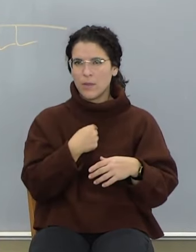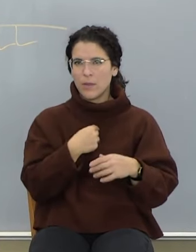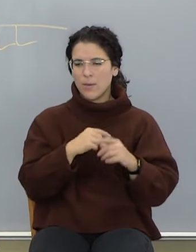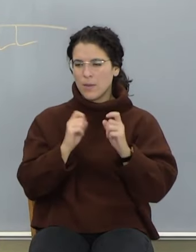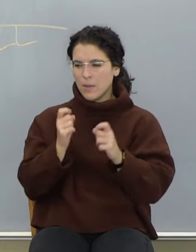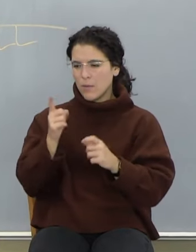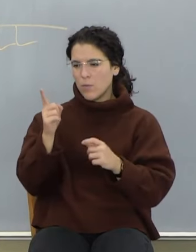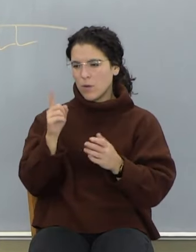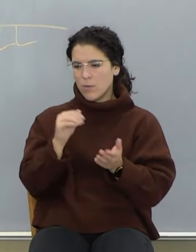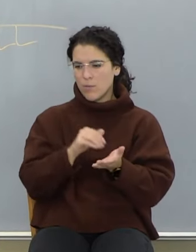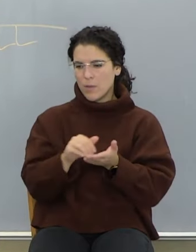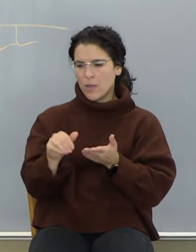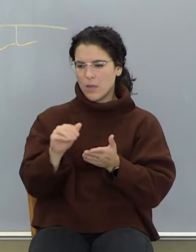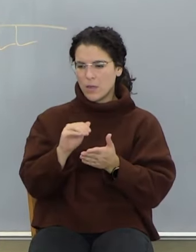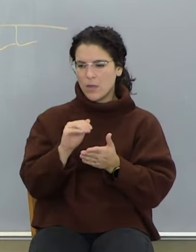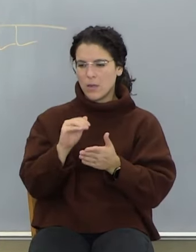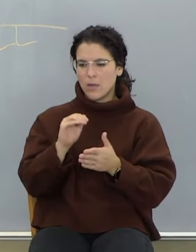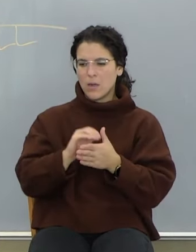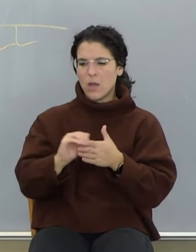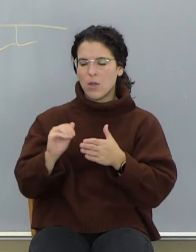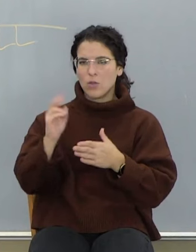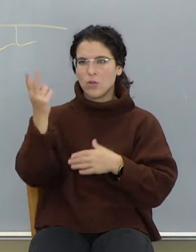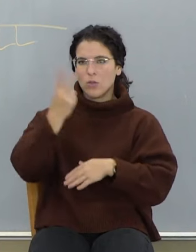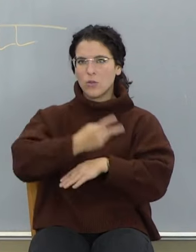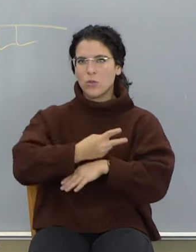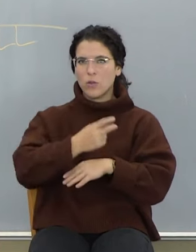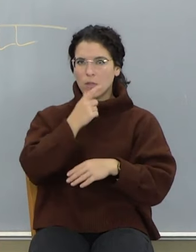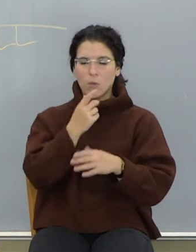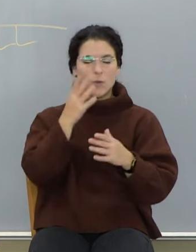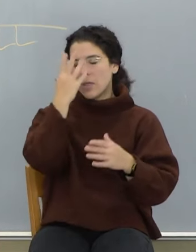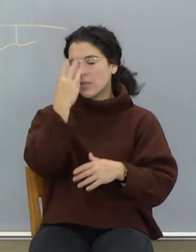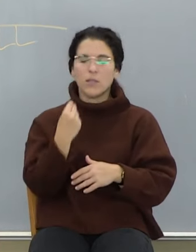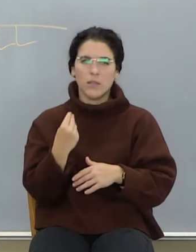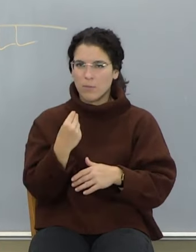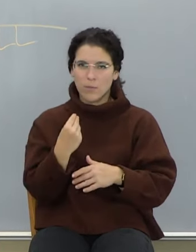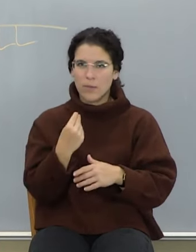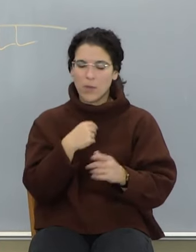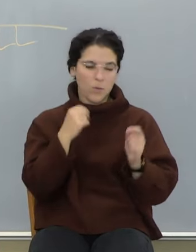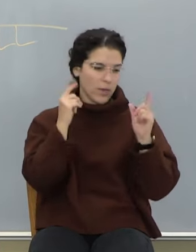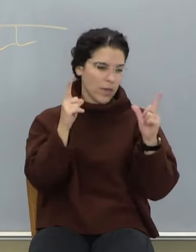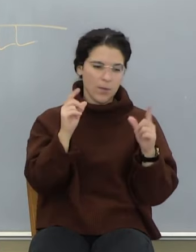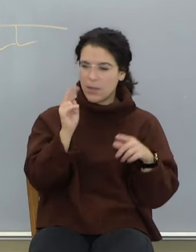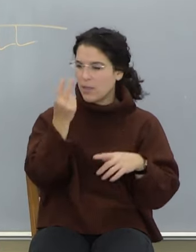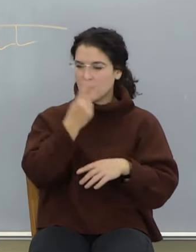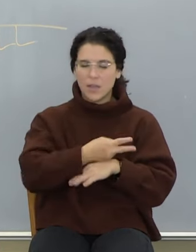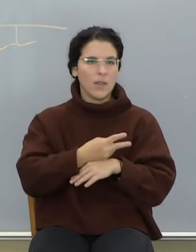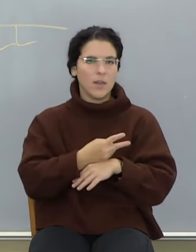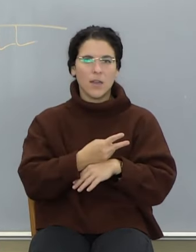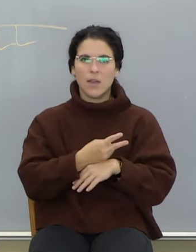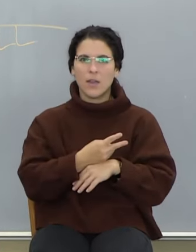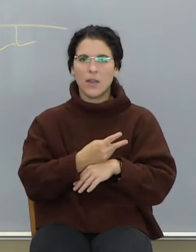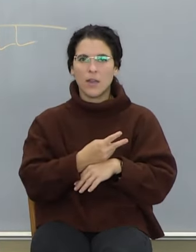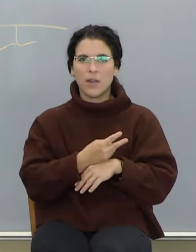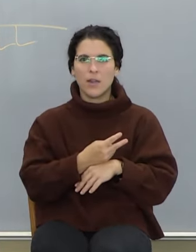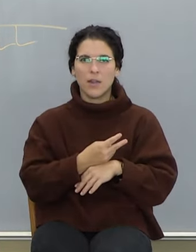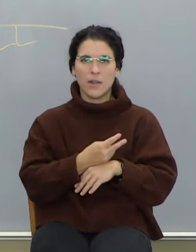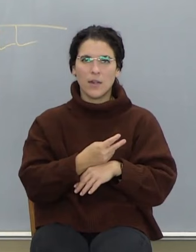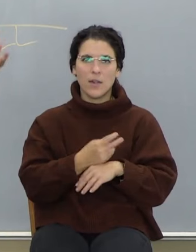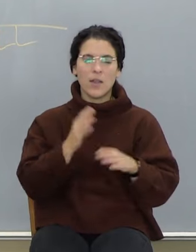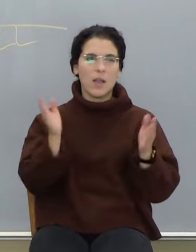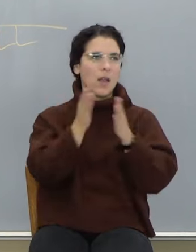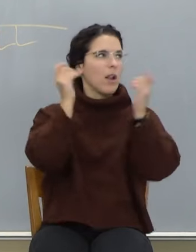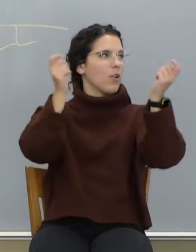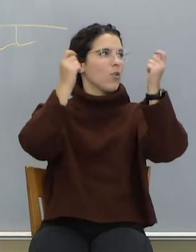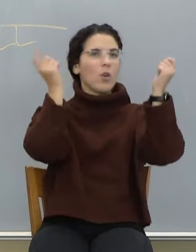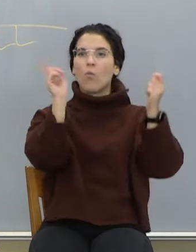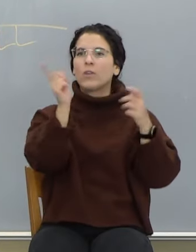give you $1 million in 2 days, I won't sleep. I'll wake up on the second day, and I said, hallelujah,